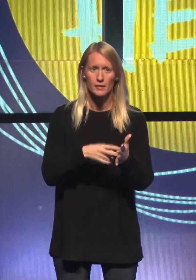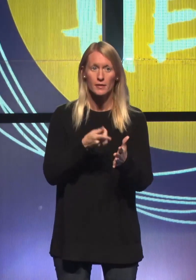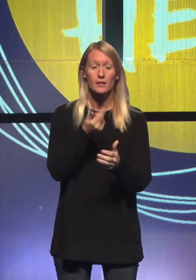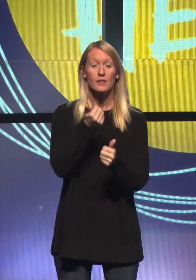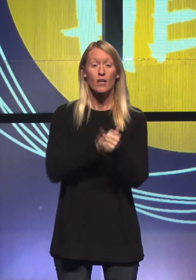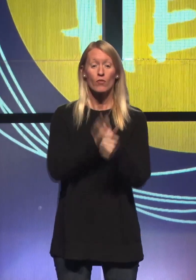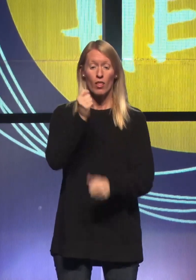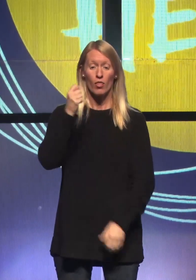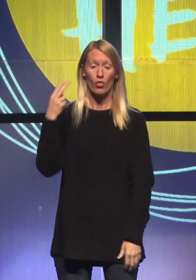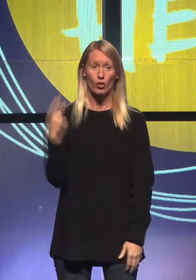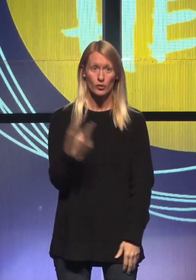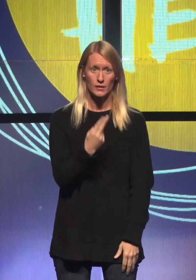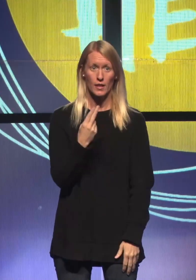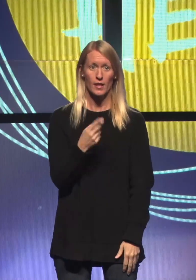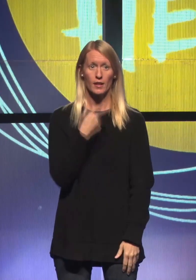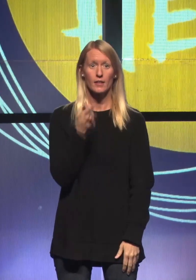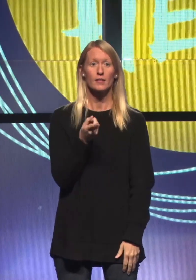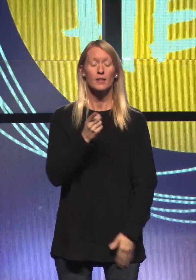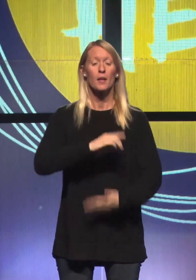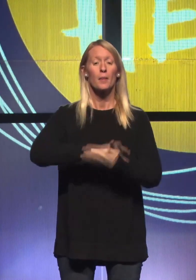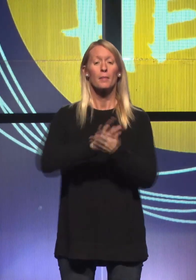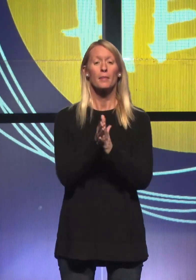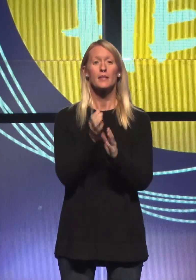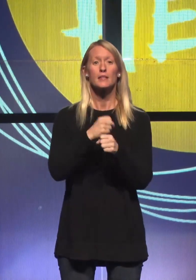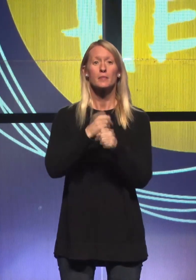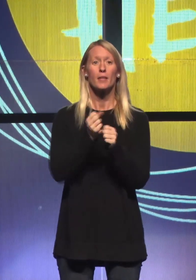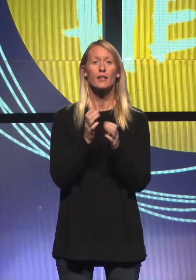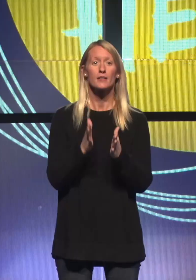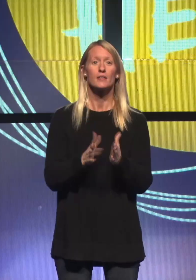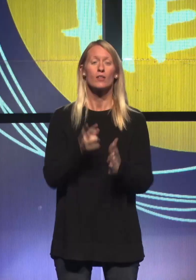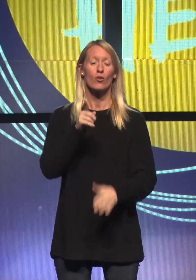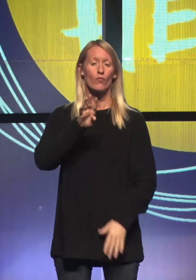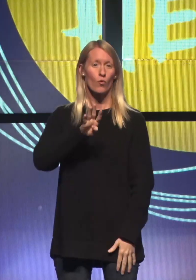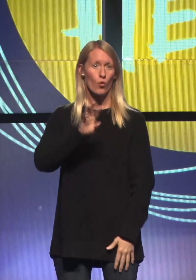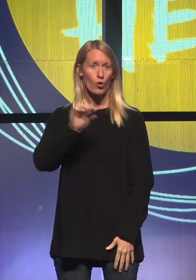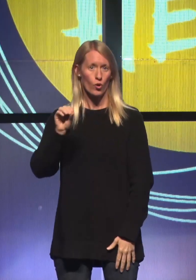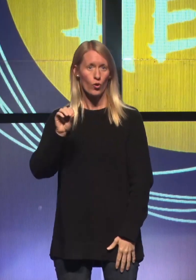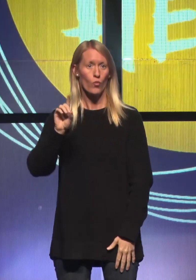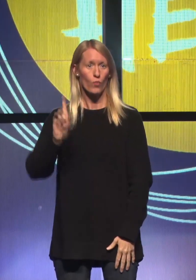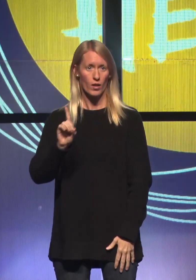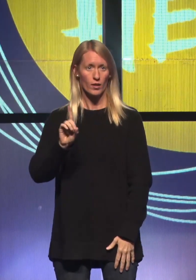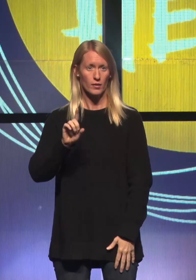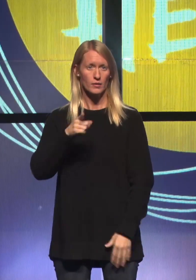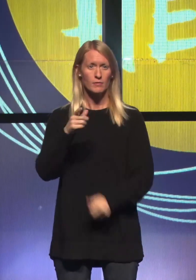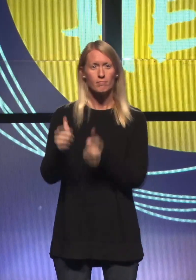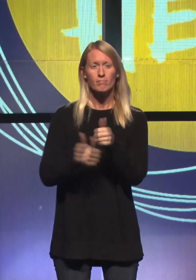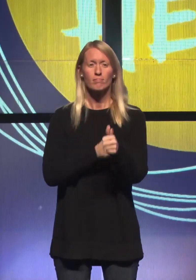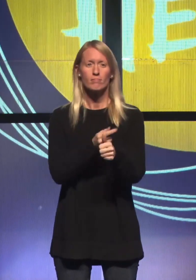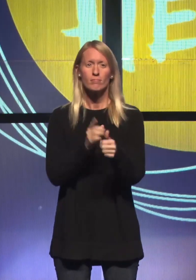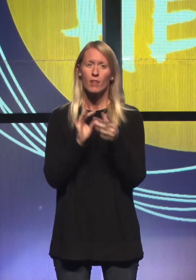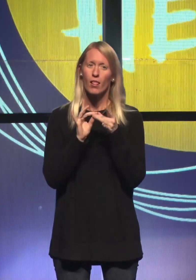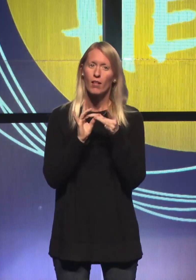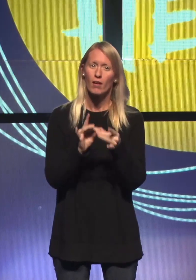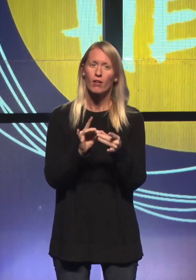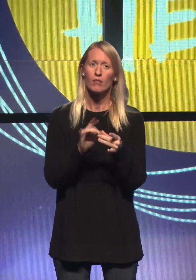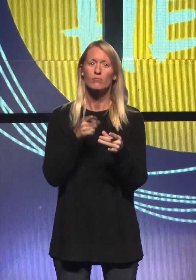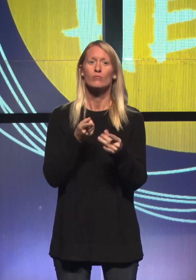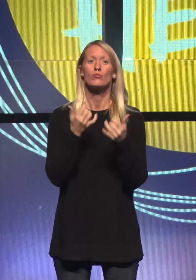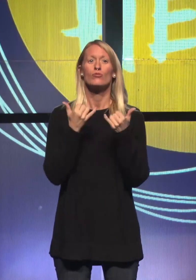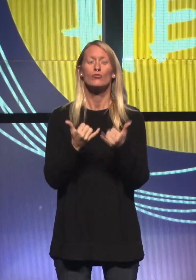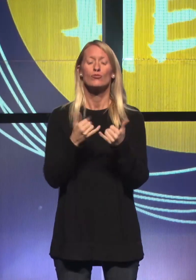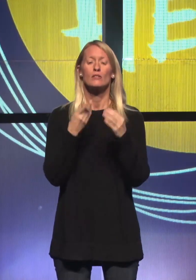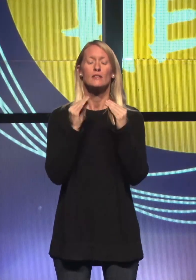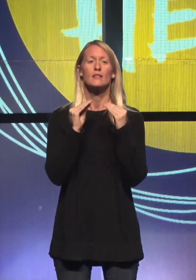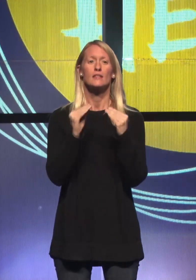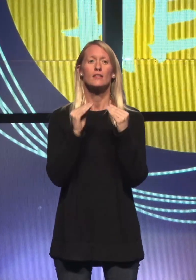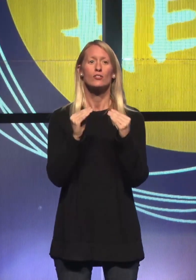Peacemaking 401, and that follows along with this current teaching series, Hope is Here. So